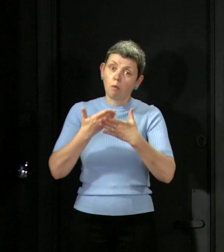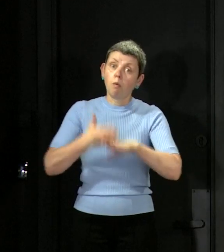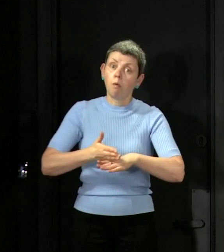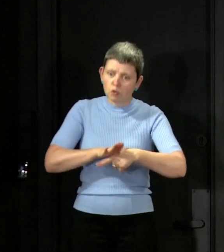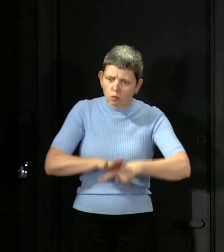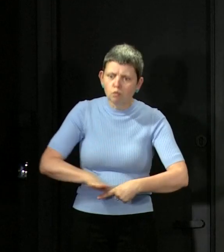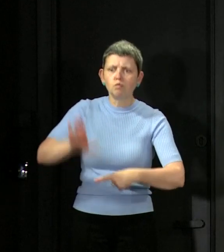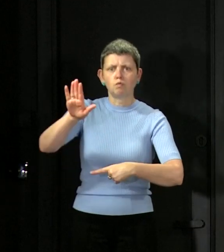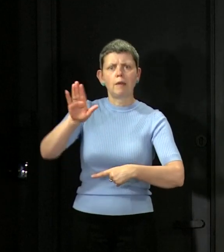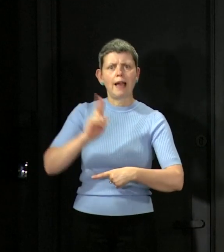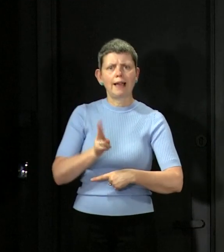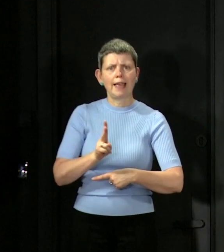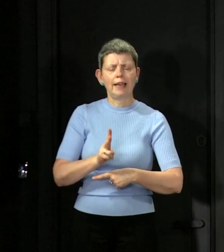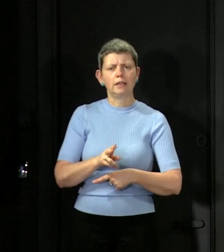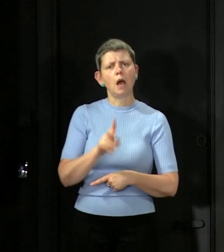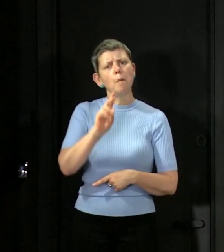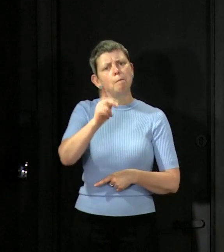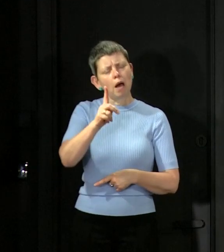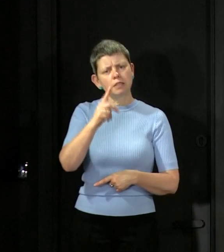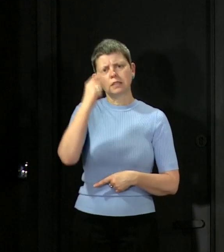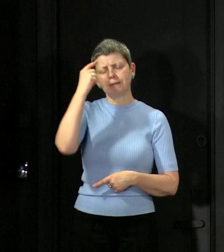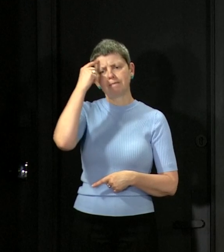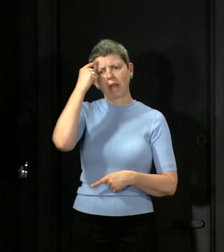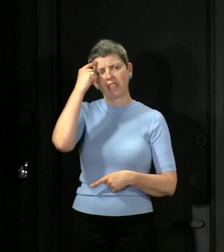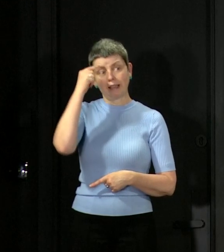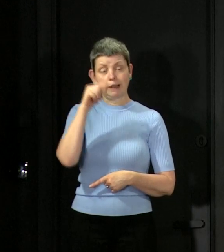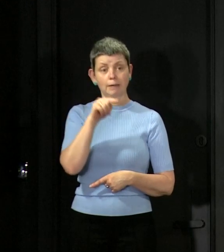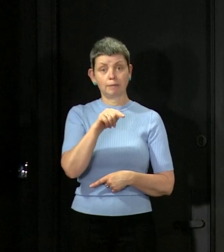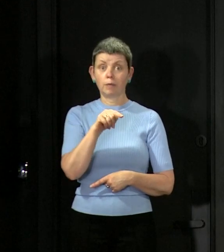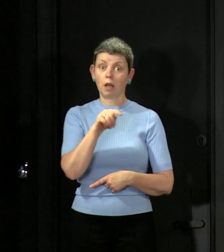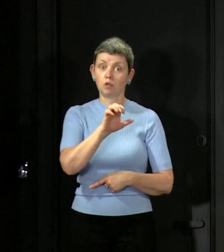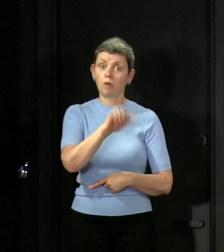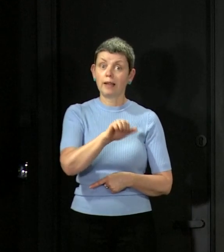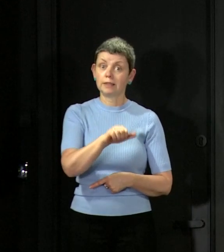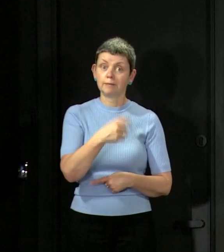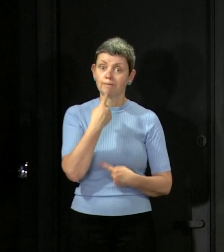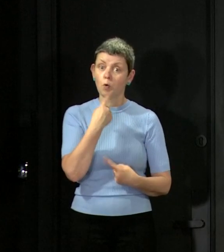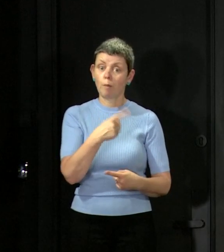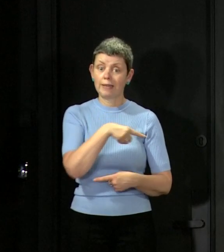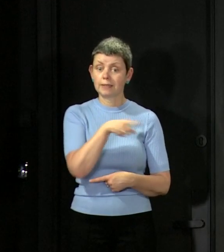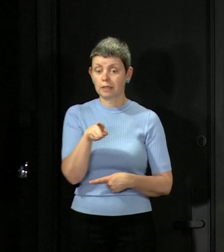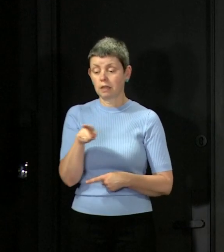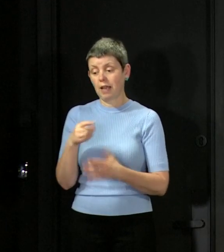months ahead. But we shouldn't see any of the kind of thing that you have rightly set out there and the advisory group are setting out there